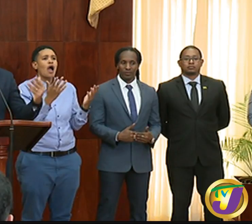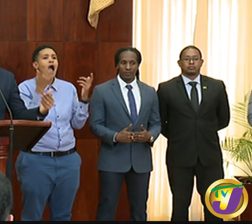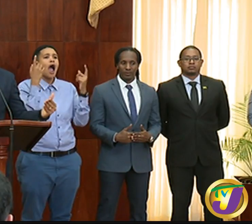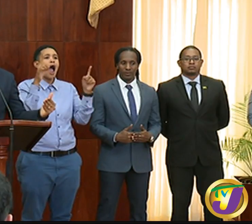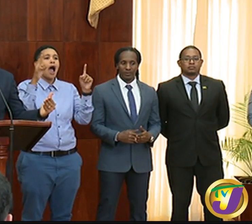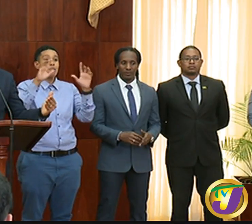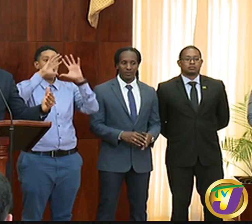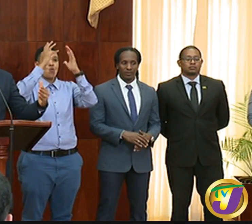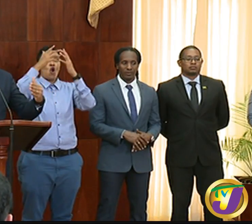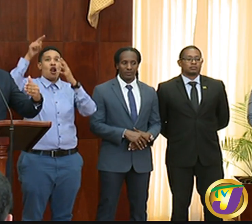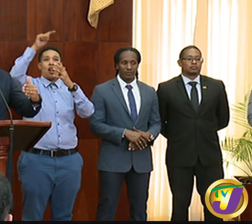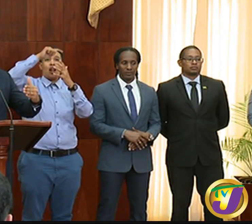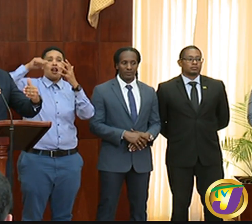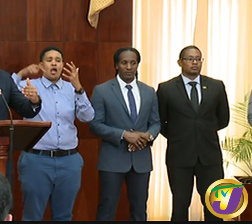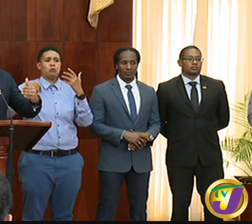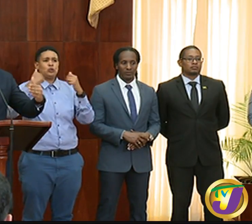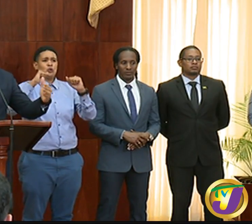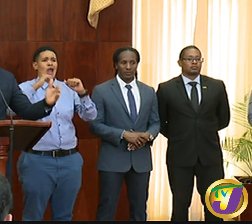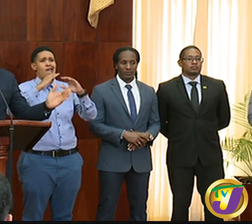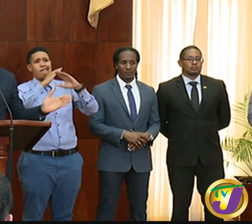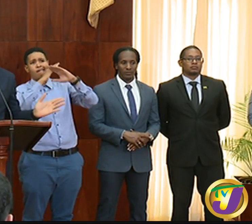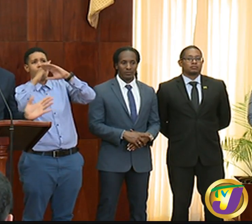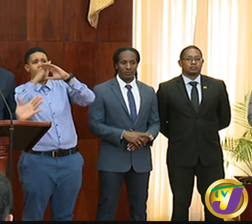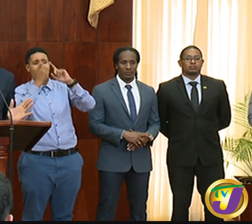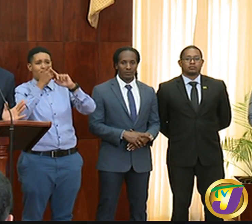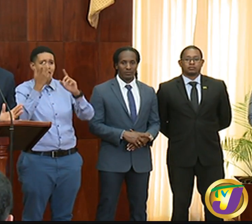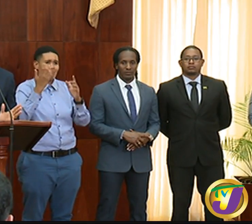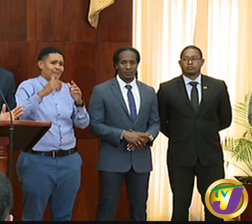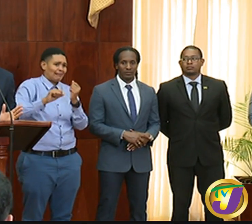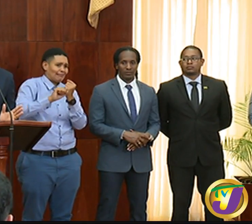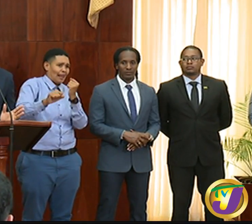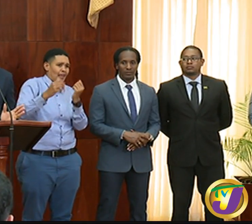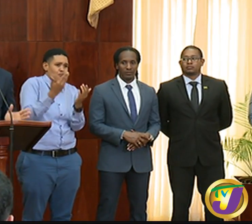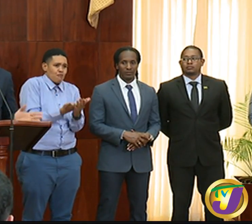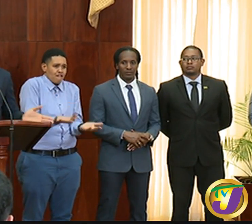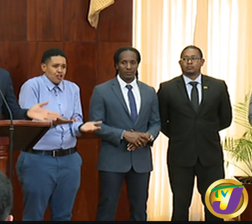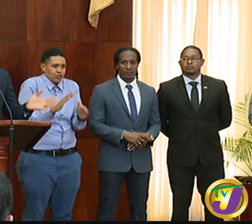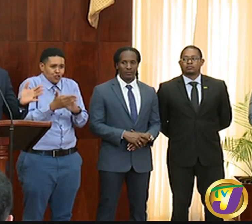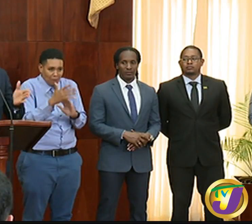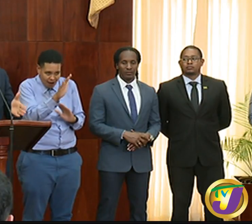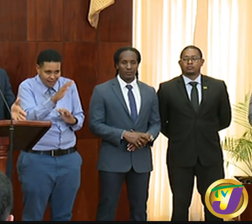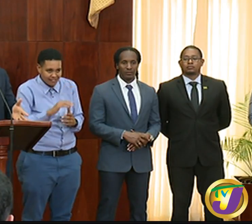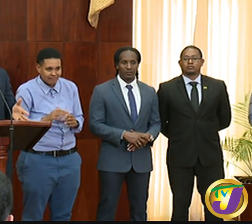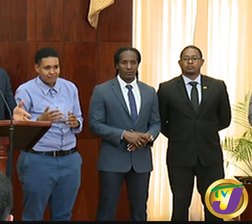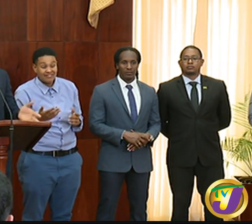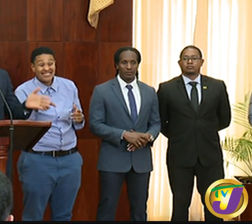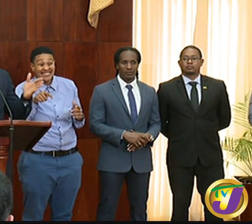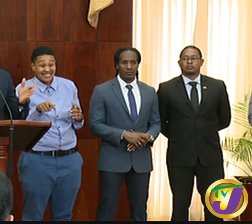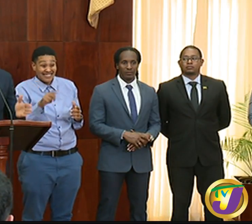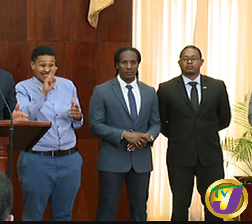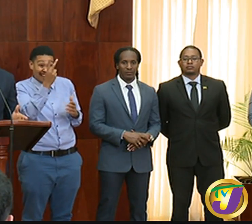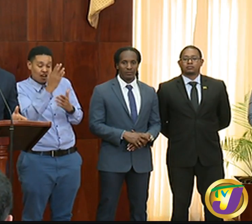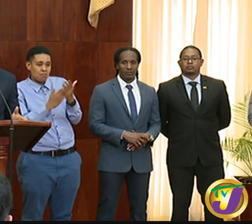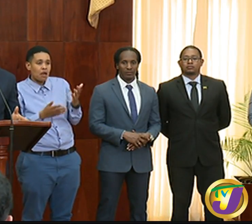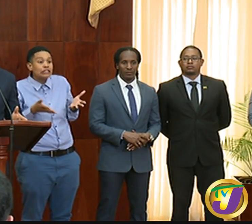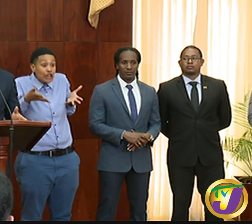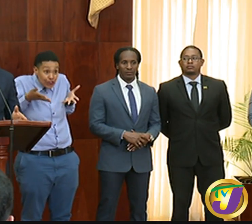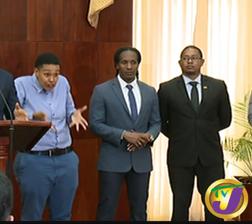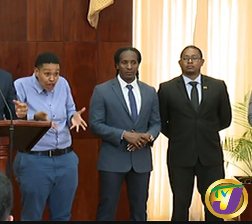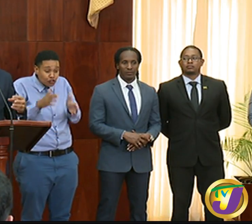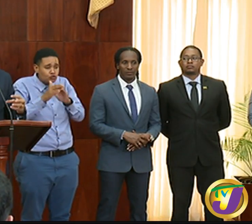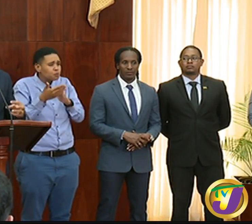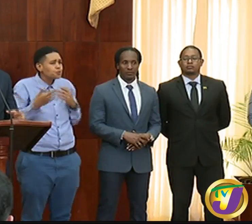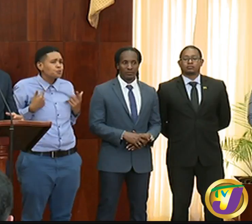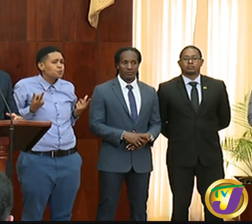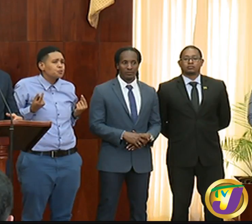happening around us and we were trying to delay its arrival. This phase it is here,